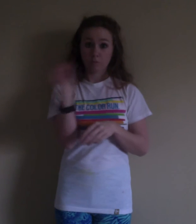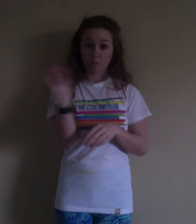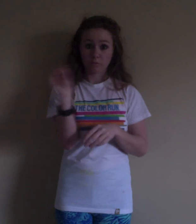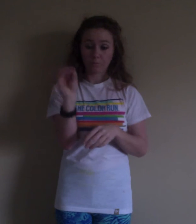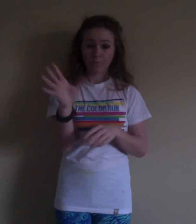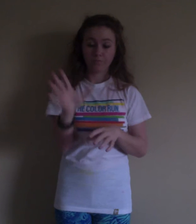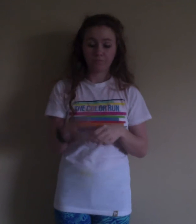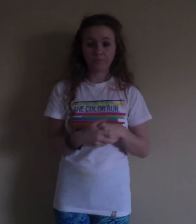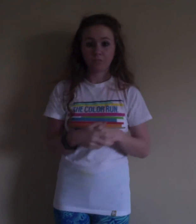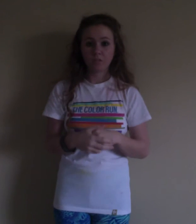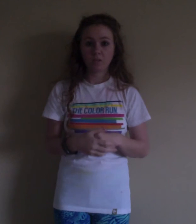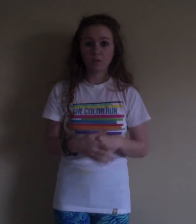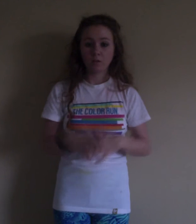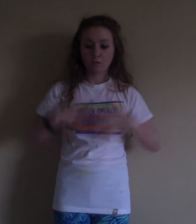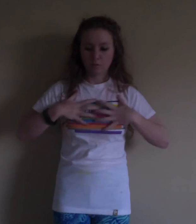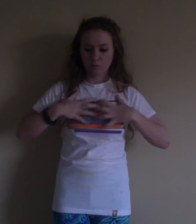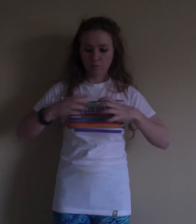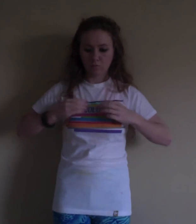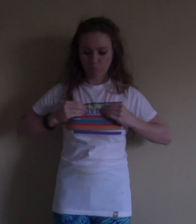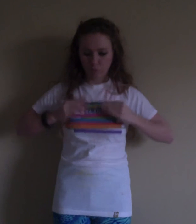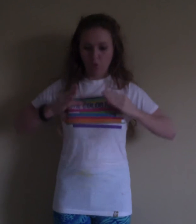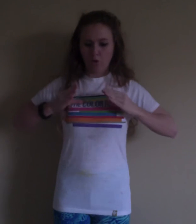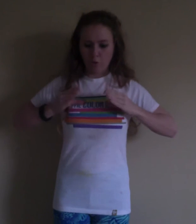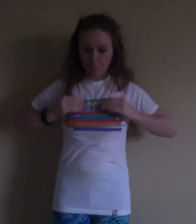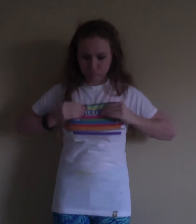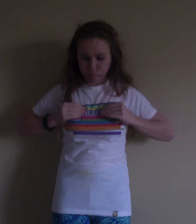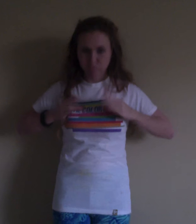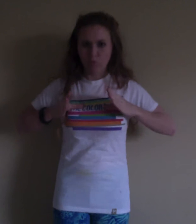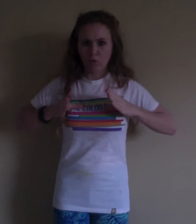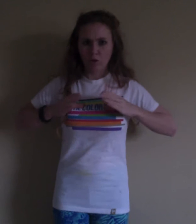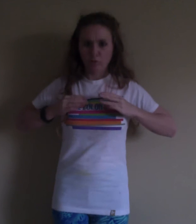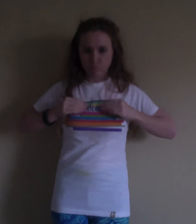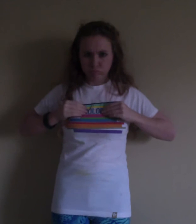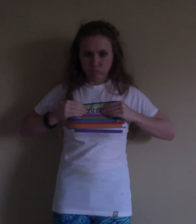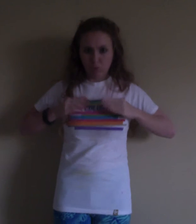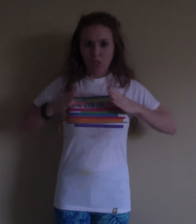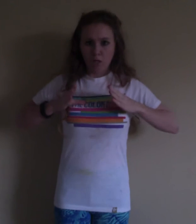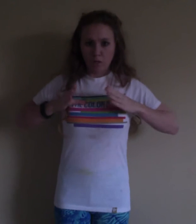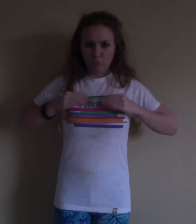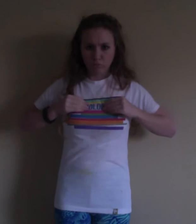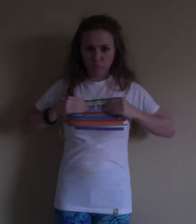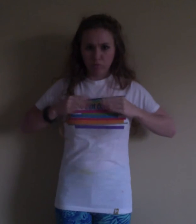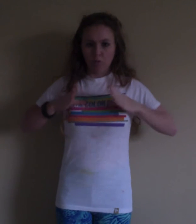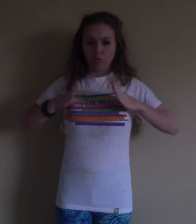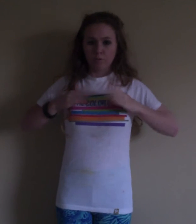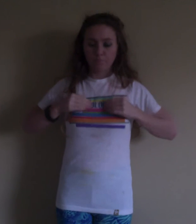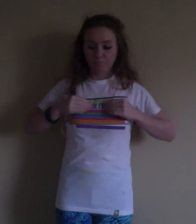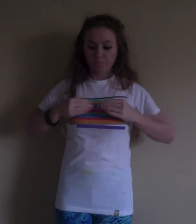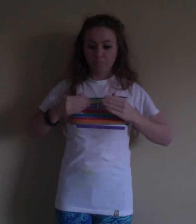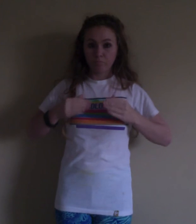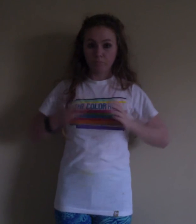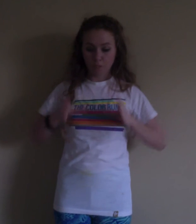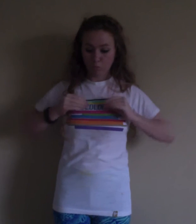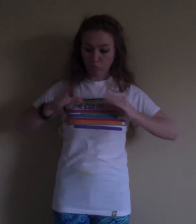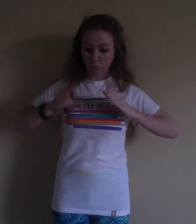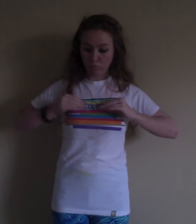oxygen, the lungs have to work harder to keep up the supply. The respiratory system then speeds up to supply the body with much needed